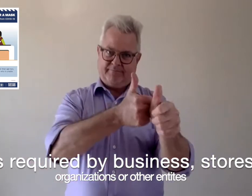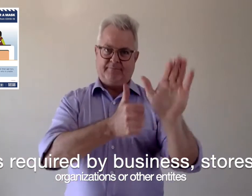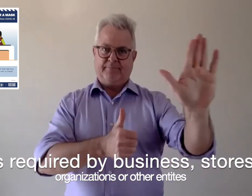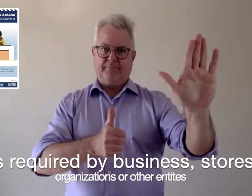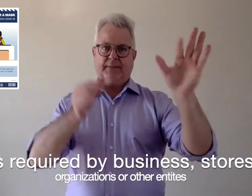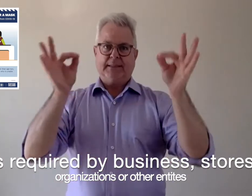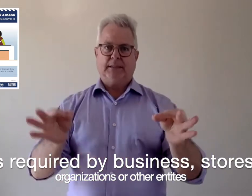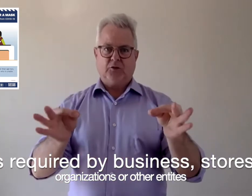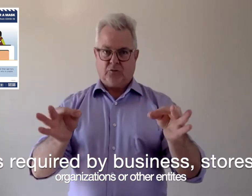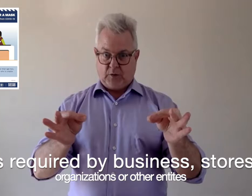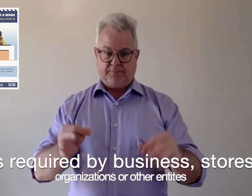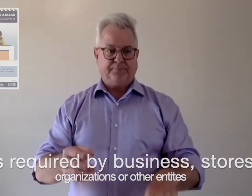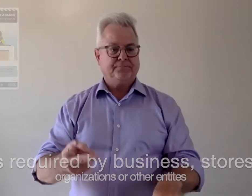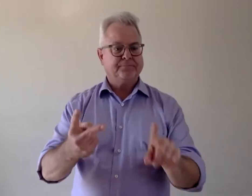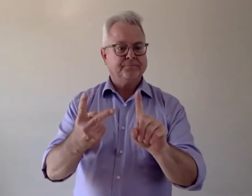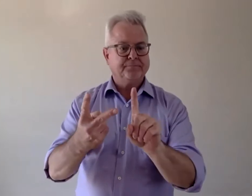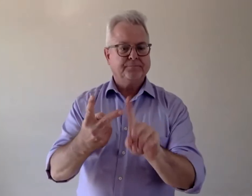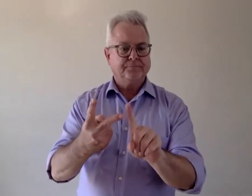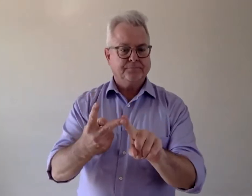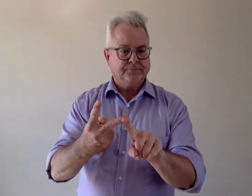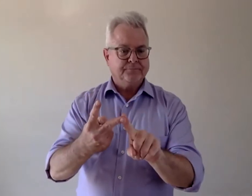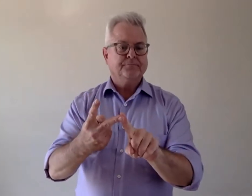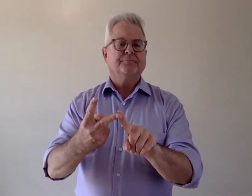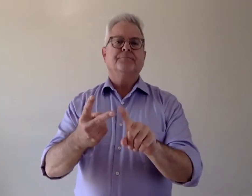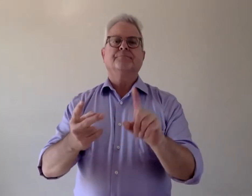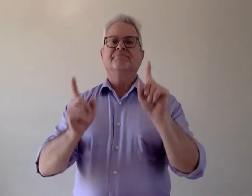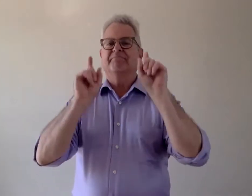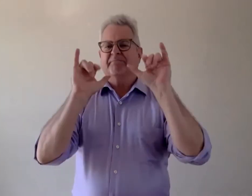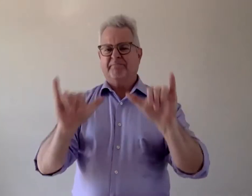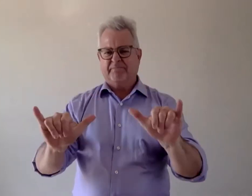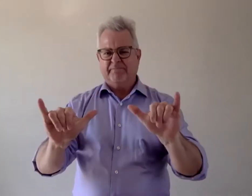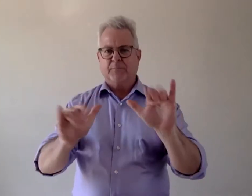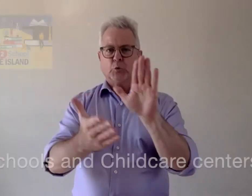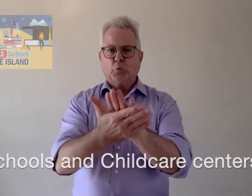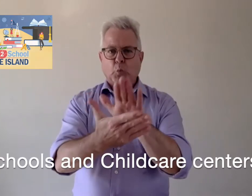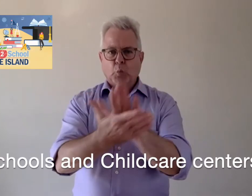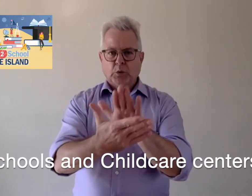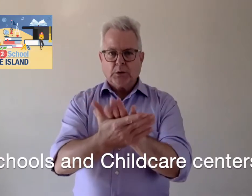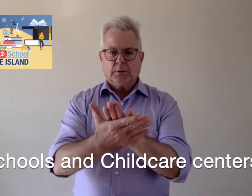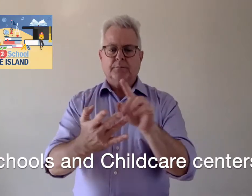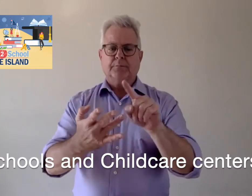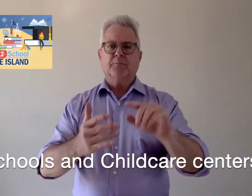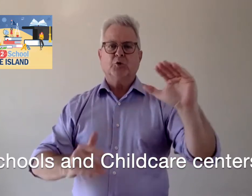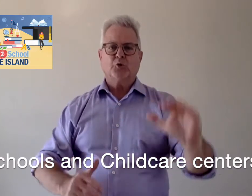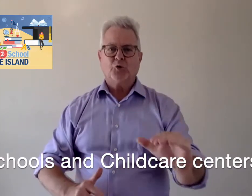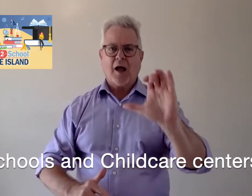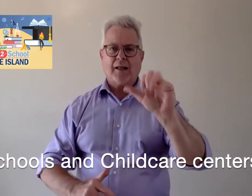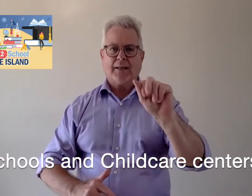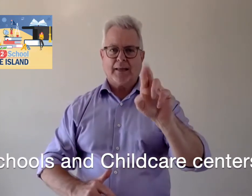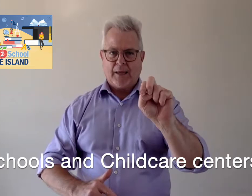kick you out whether you're vaccinated or not if you're not complying with their requirements regarding mask wearing. Another